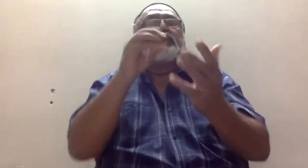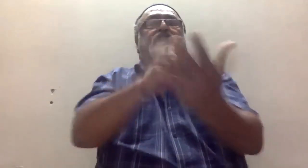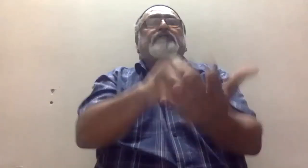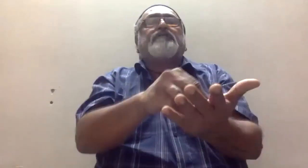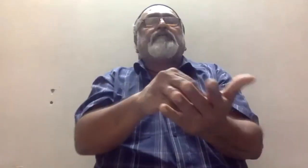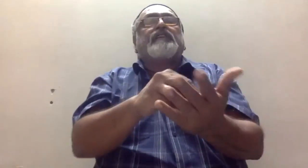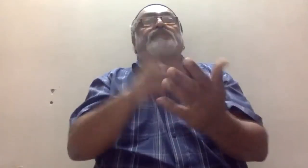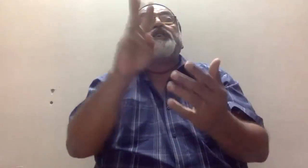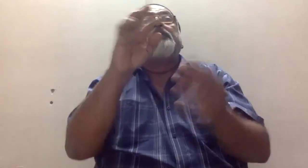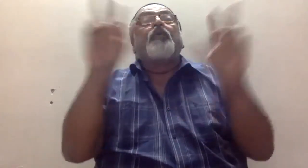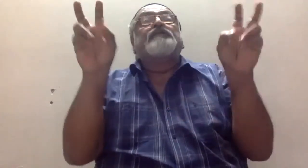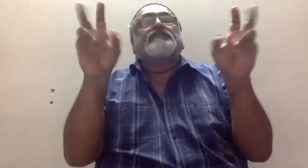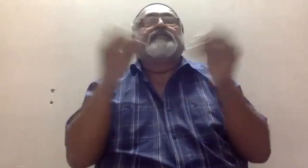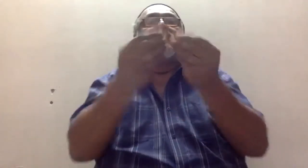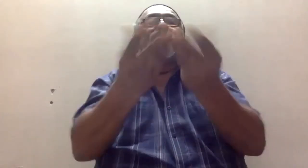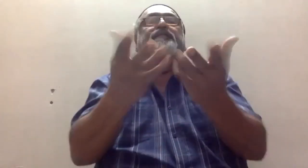things automatically happen.